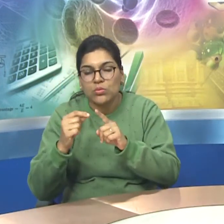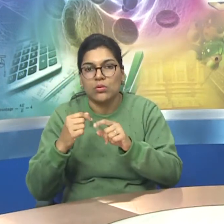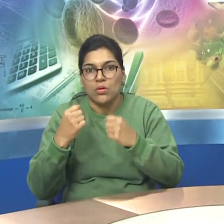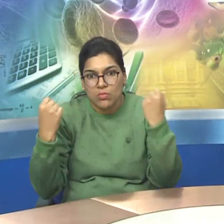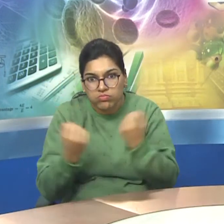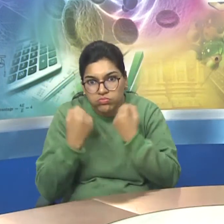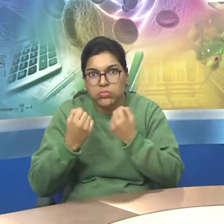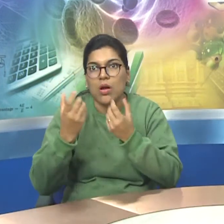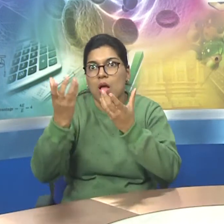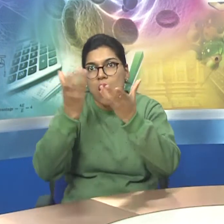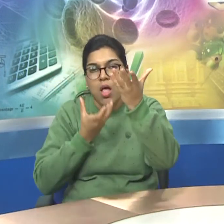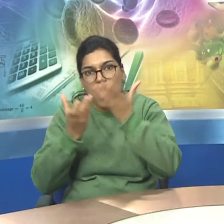is